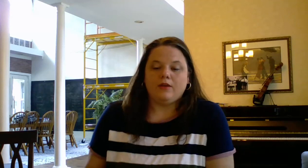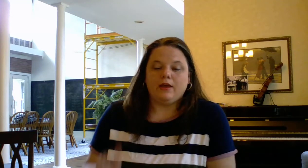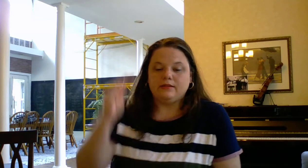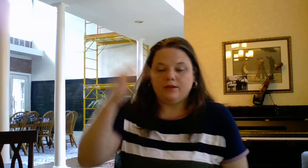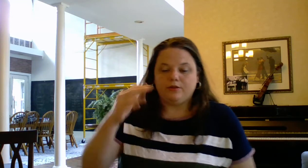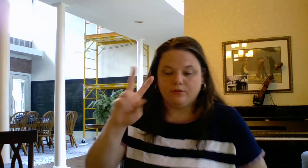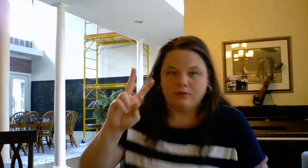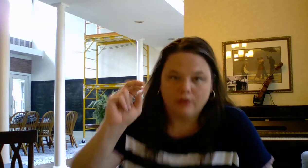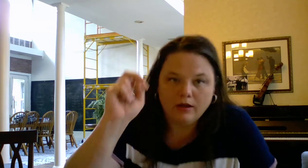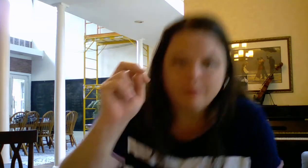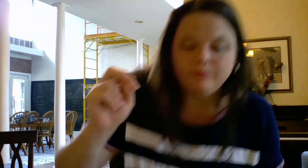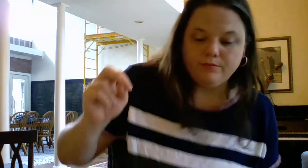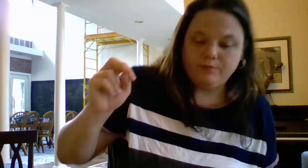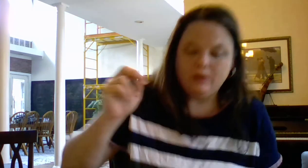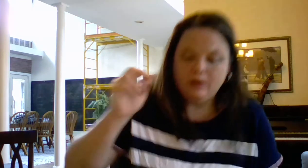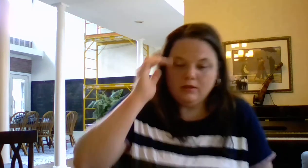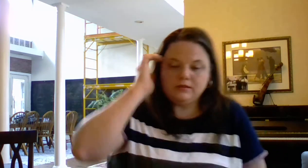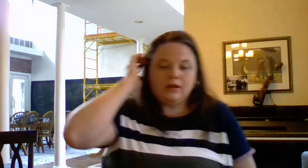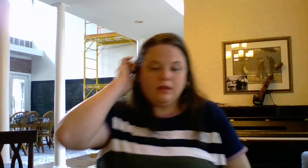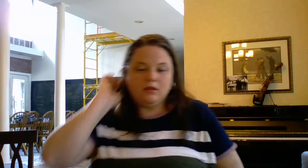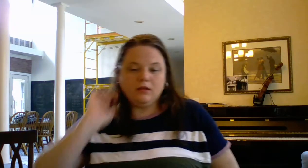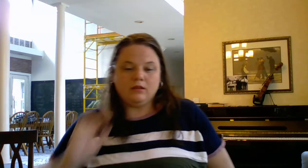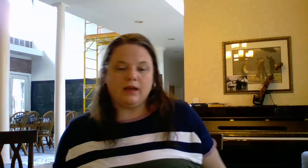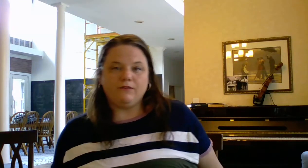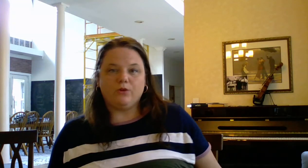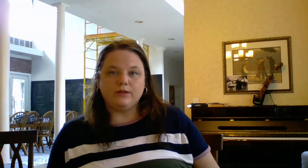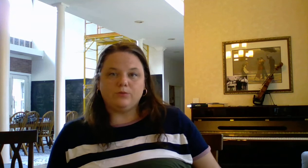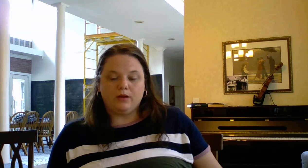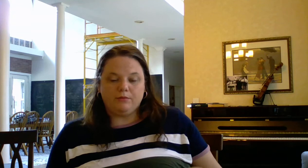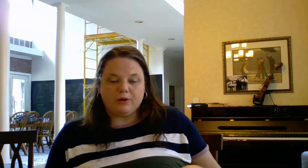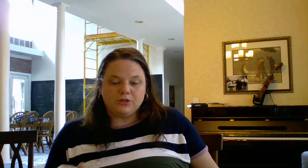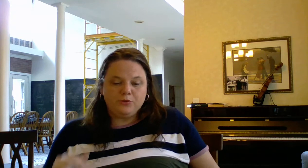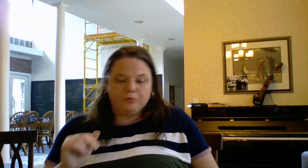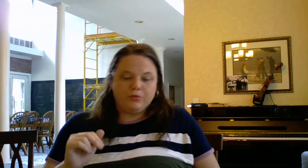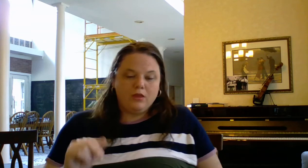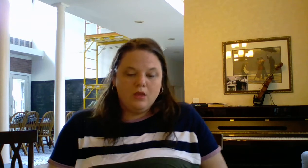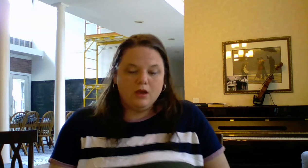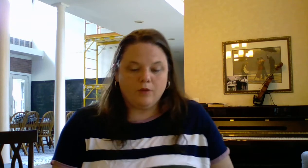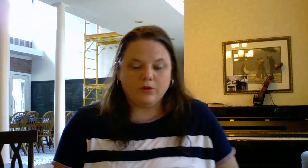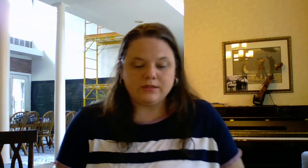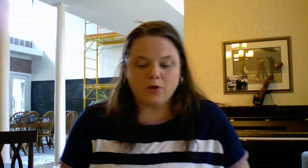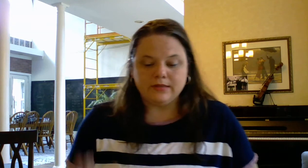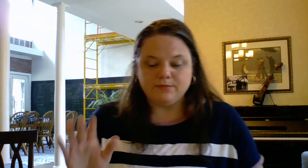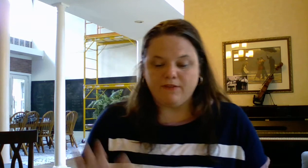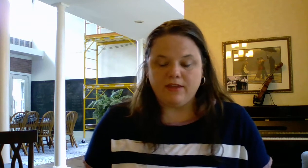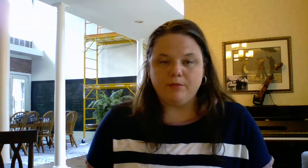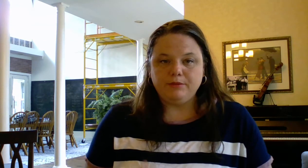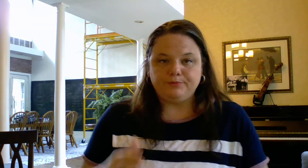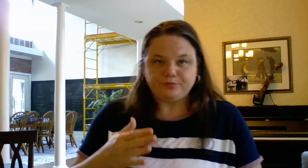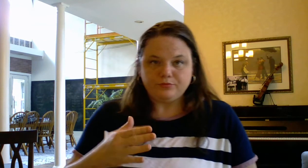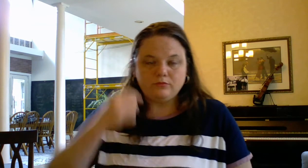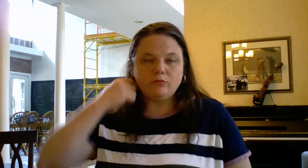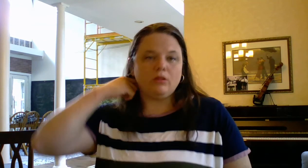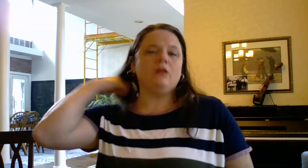Okay, so study guide for quiz 1 part 2. We're going to start where it says my family. So